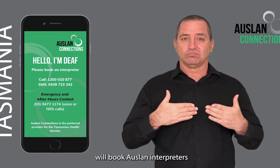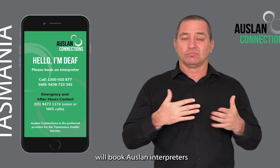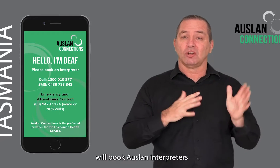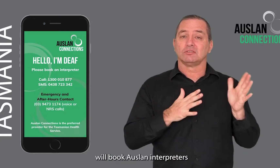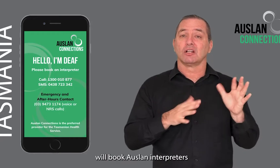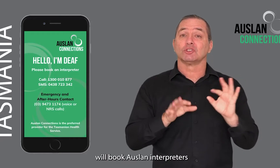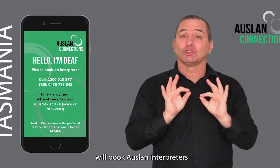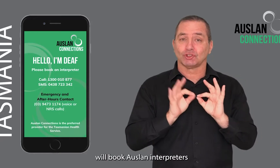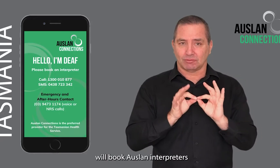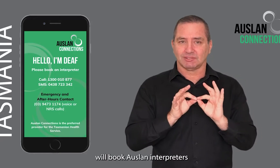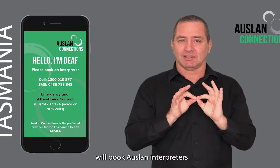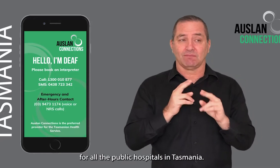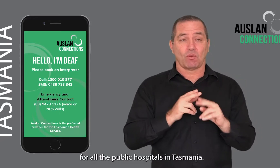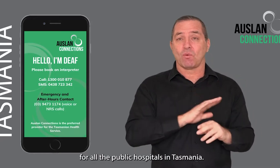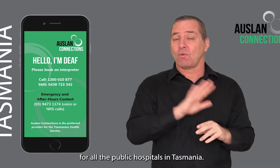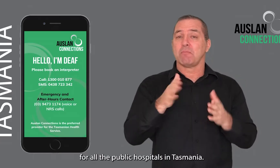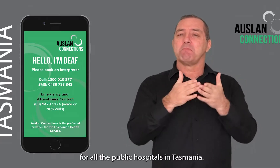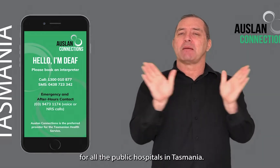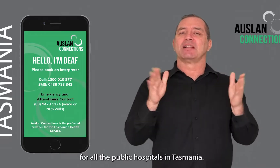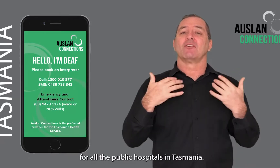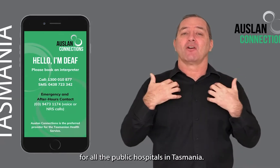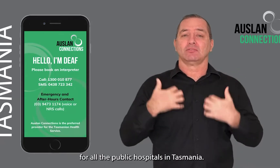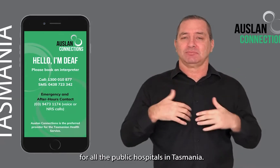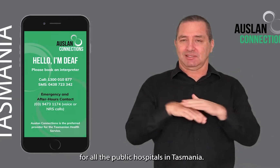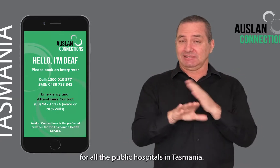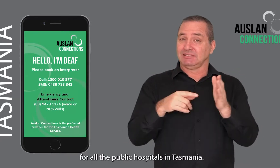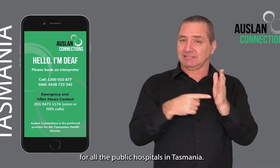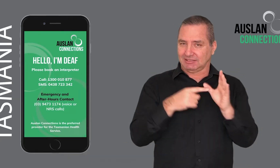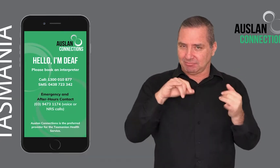will book Auslan interpreters for all the public hospitals in Tasmania.